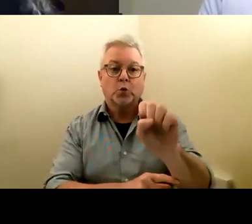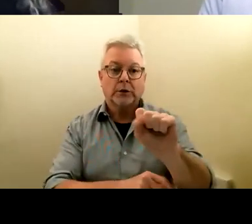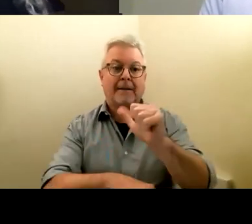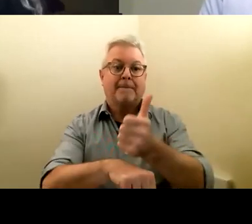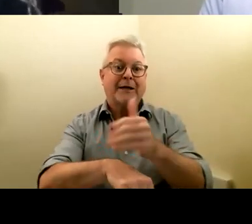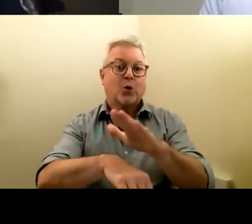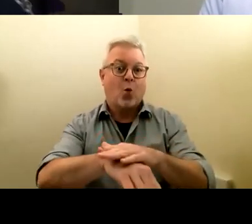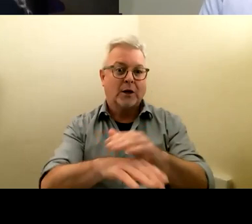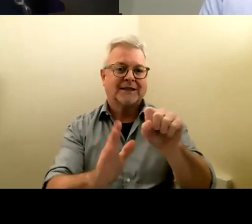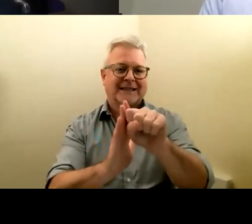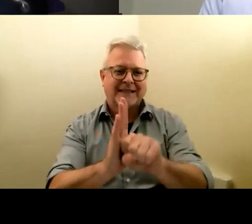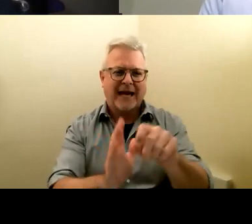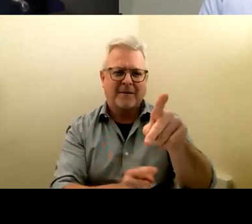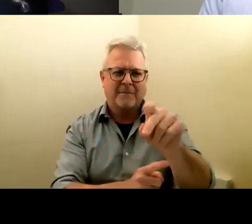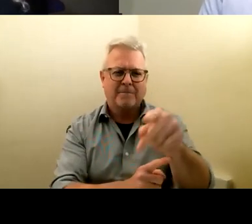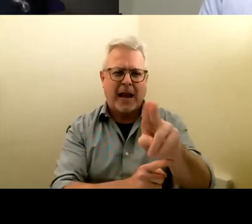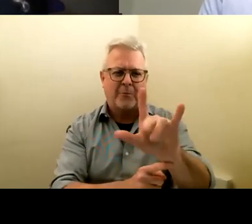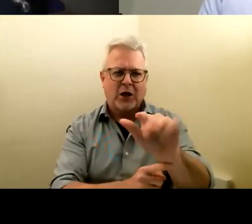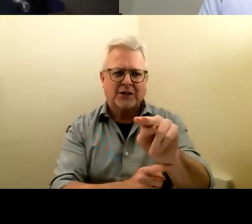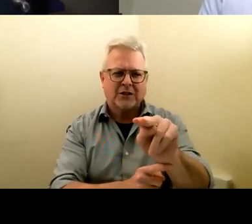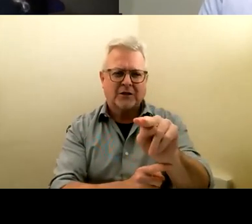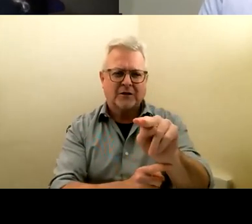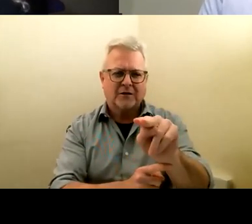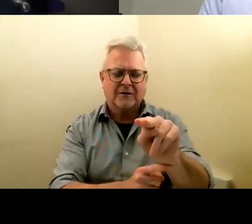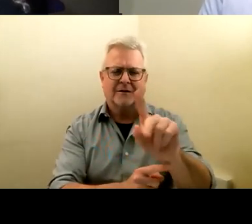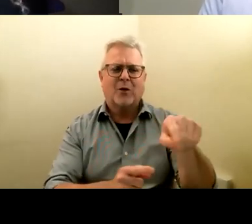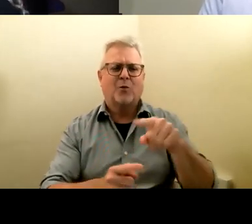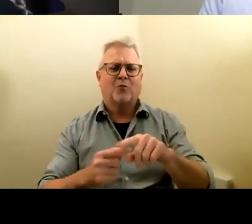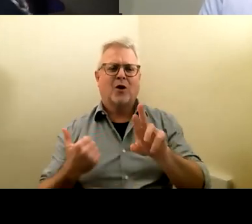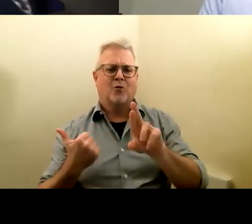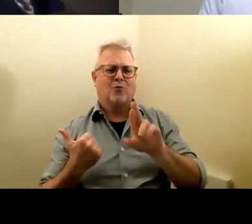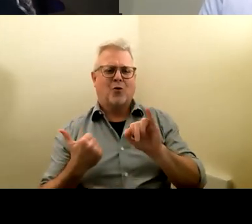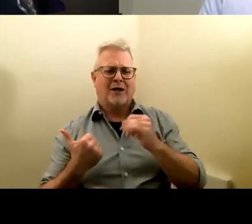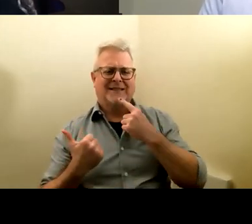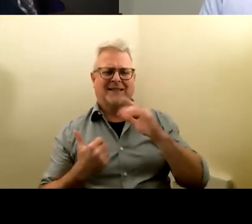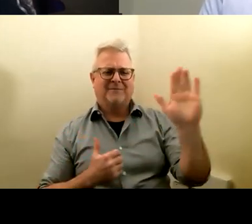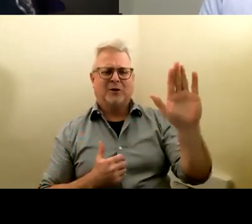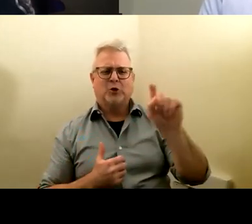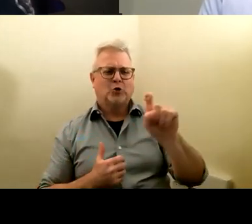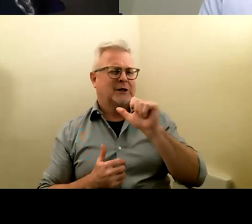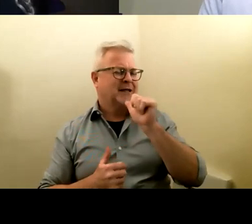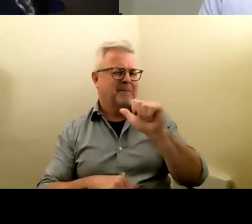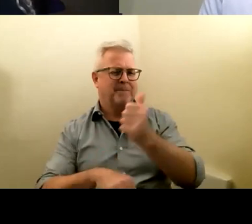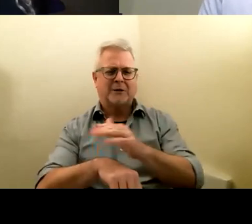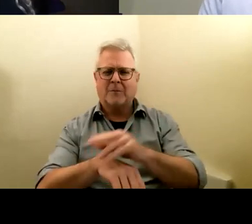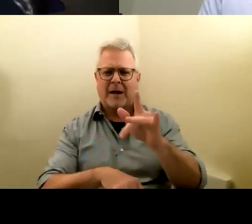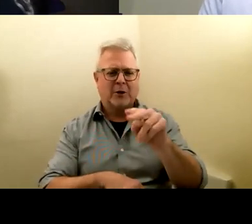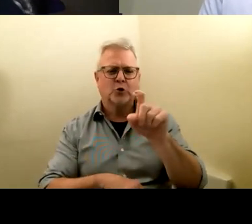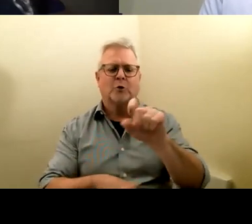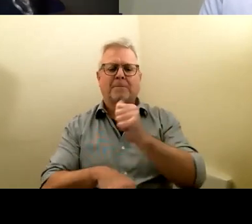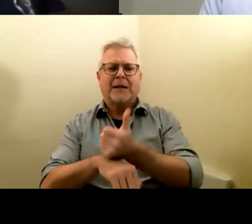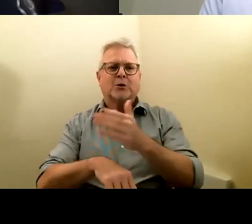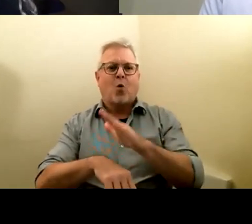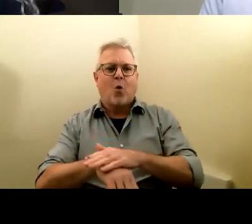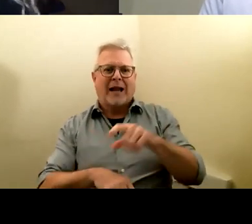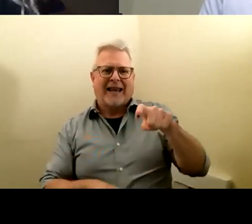President Trump, that the doses that were given by the state were based on population. And Rhode Island is